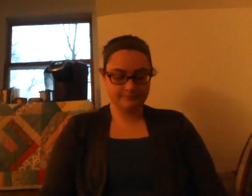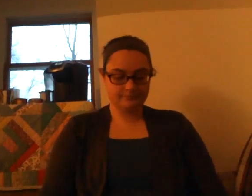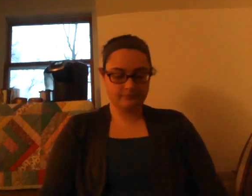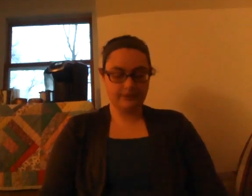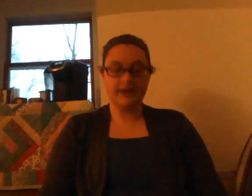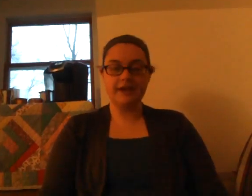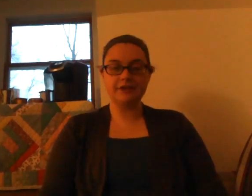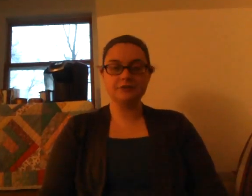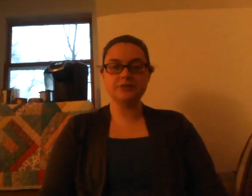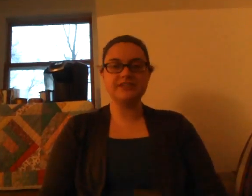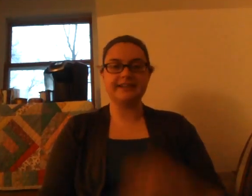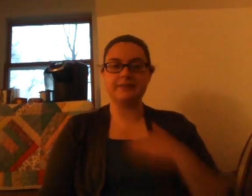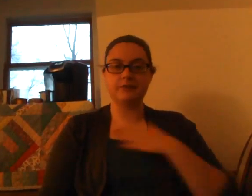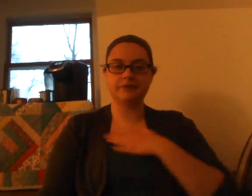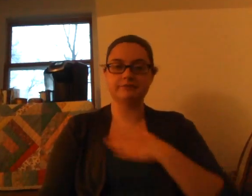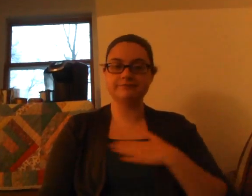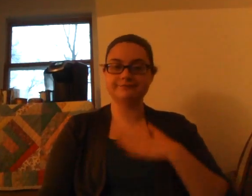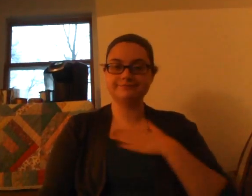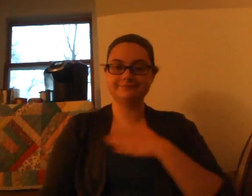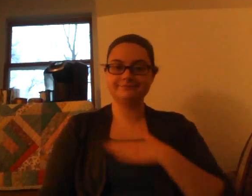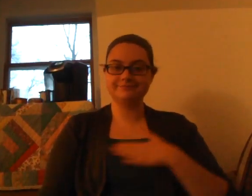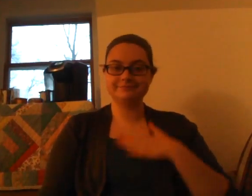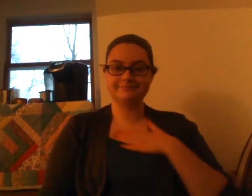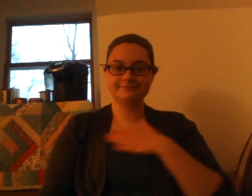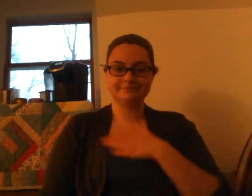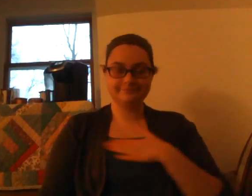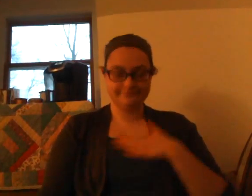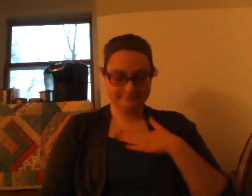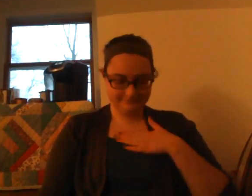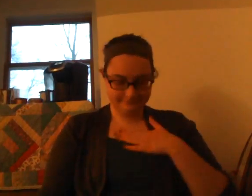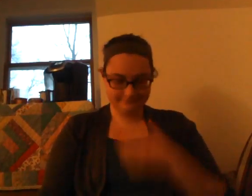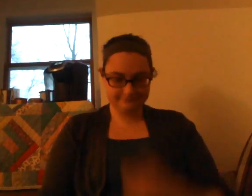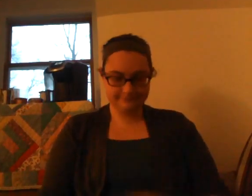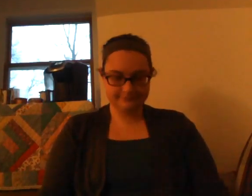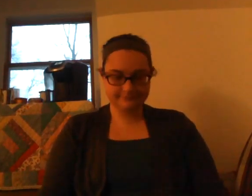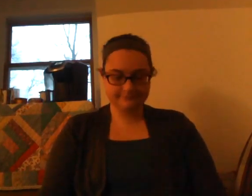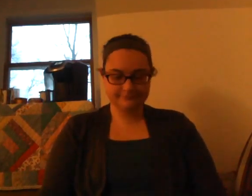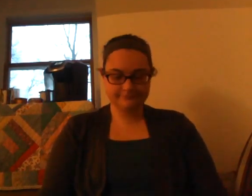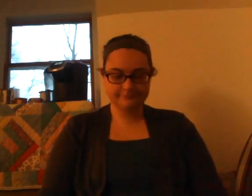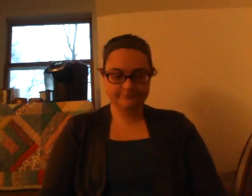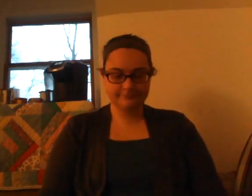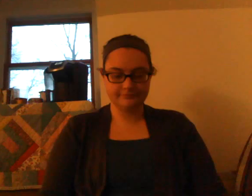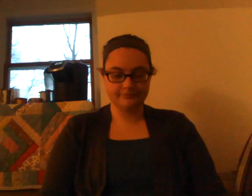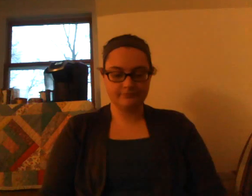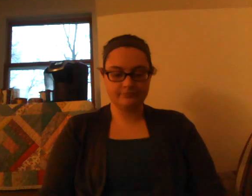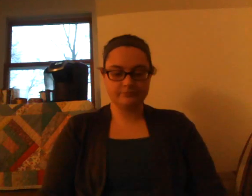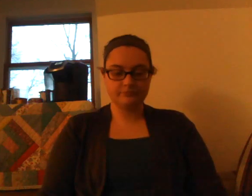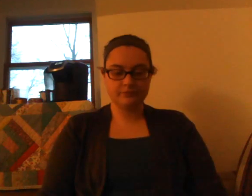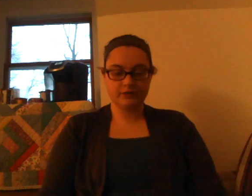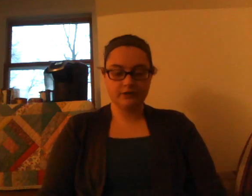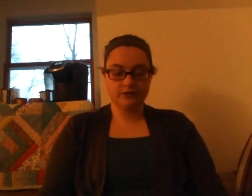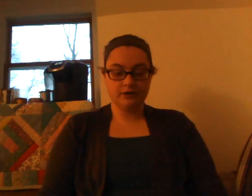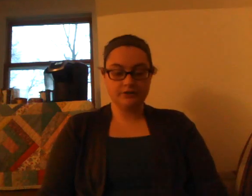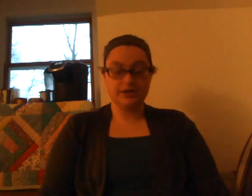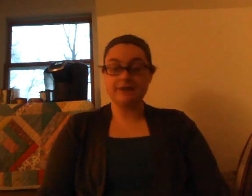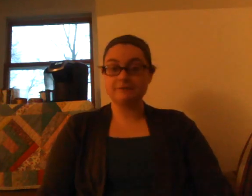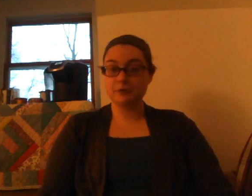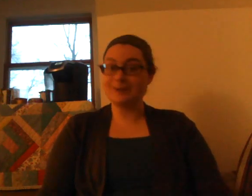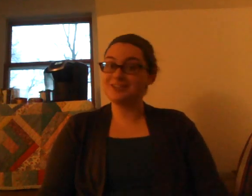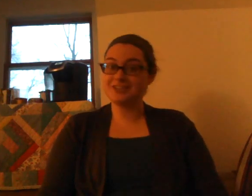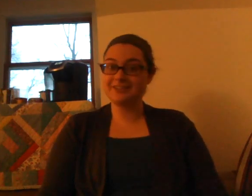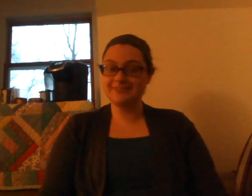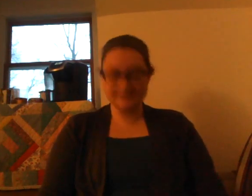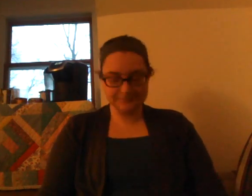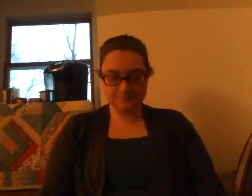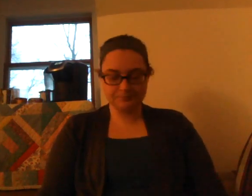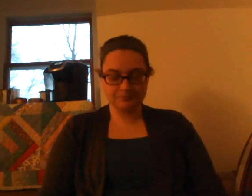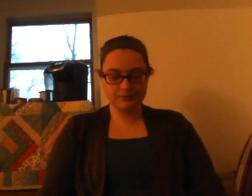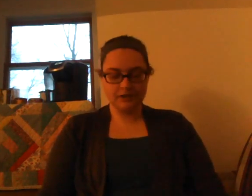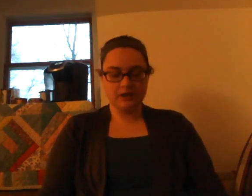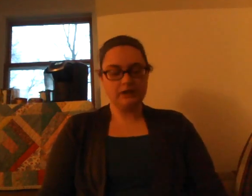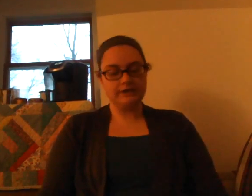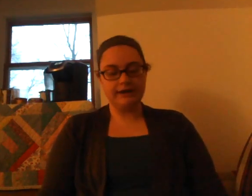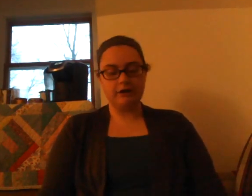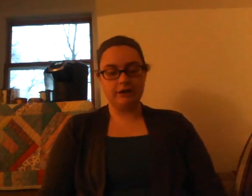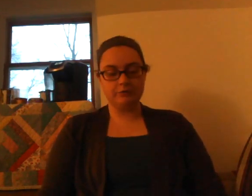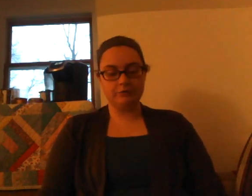And your second one. Time for questions. Now, I will